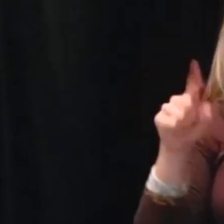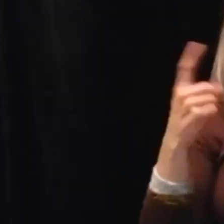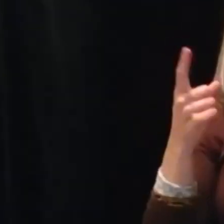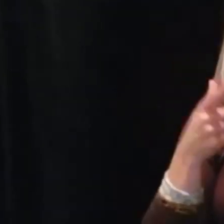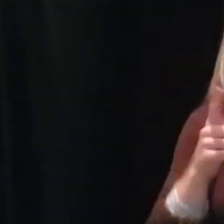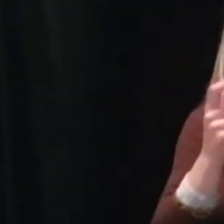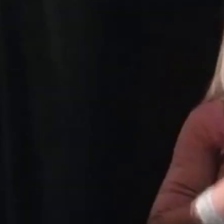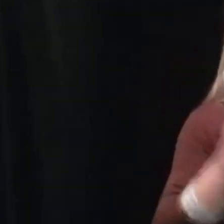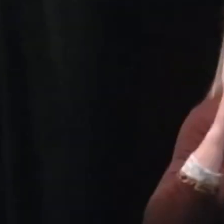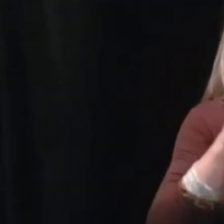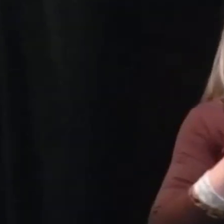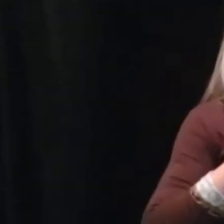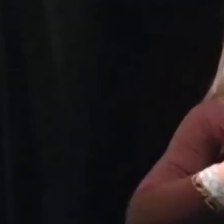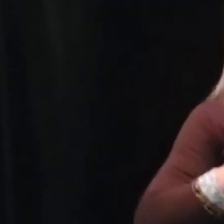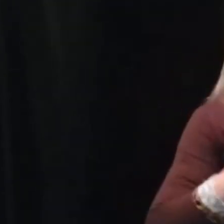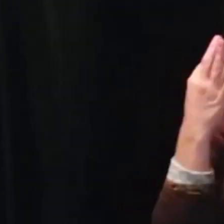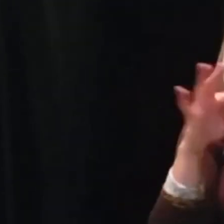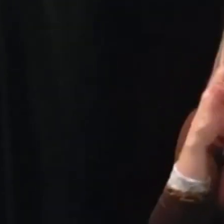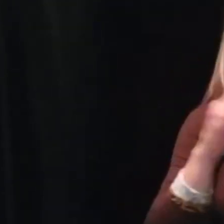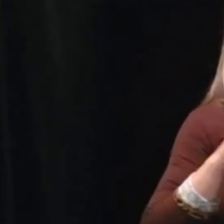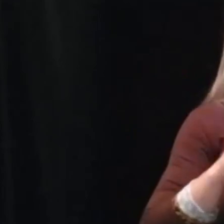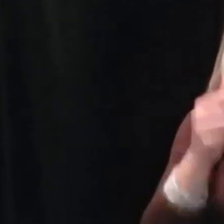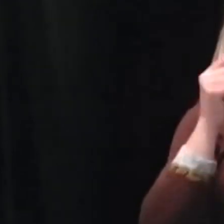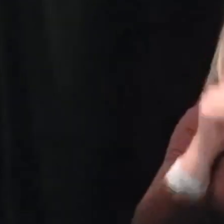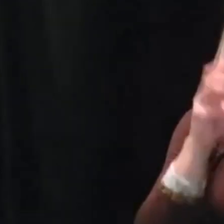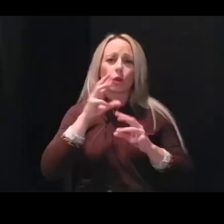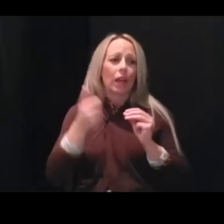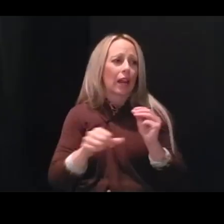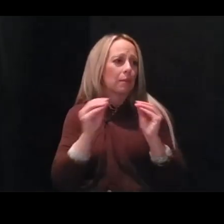COVID-19 and then we wouldn't have to worry.